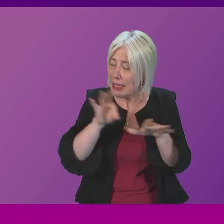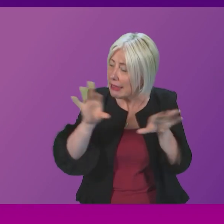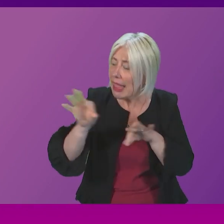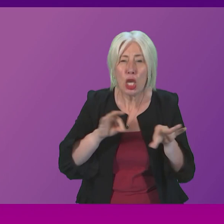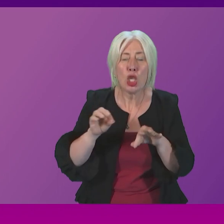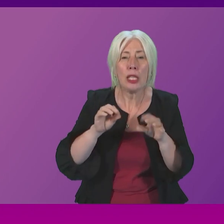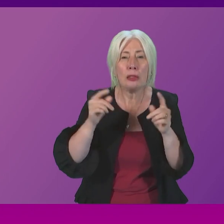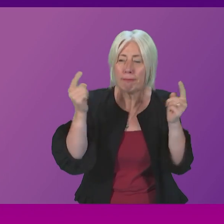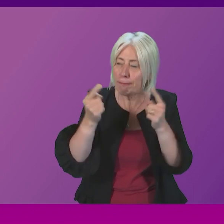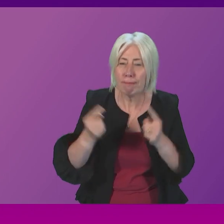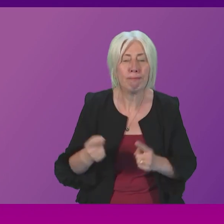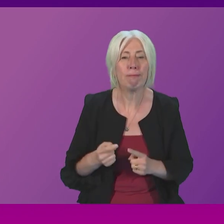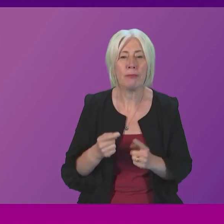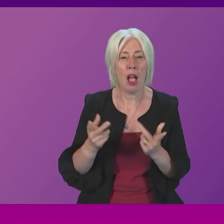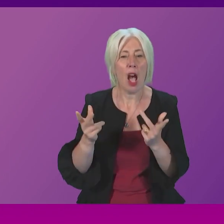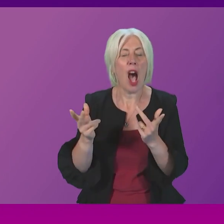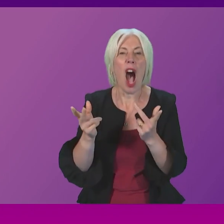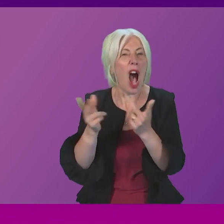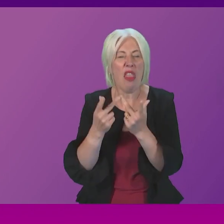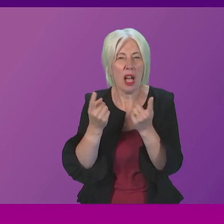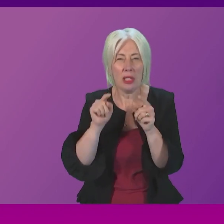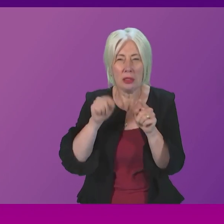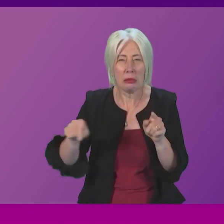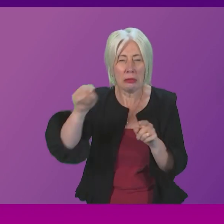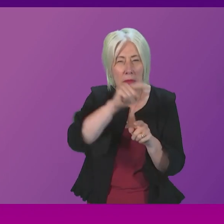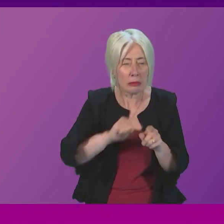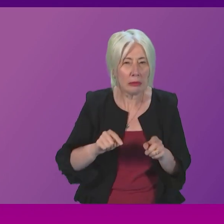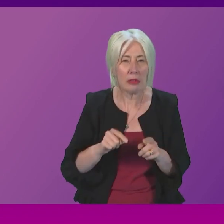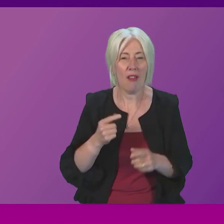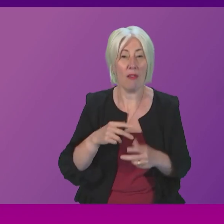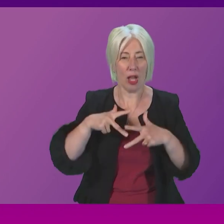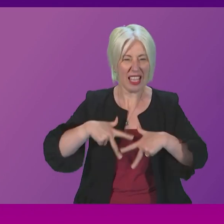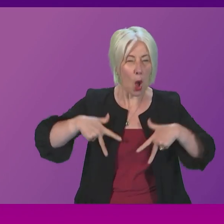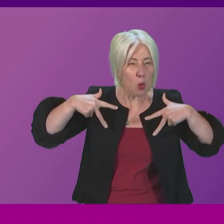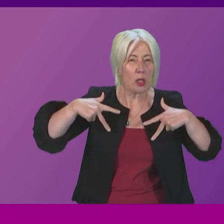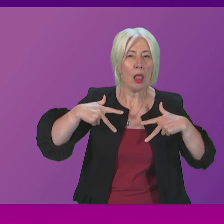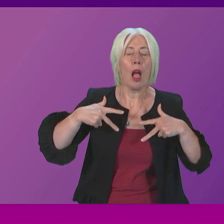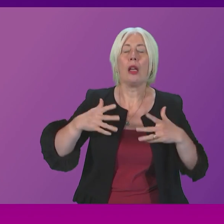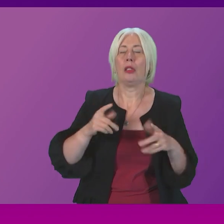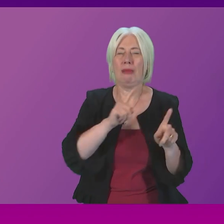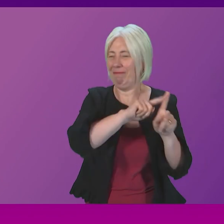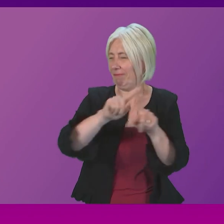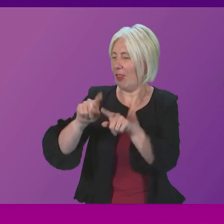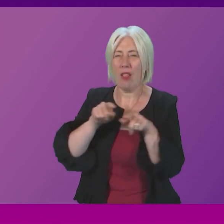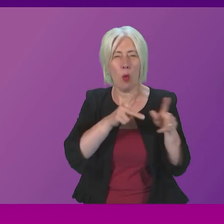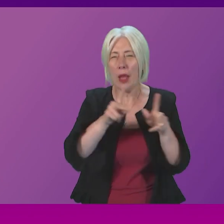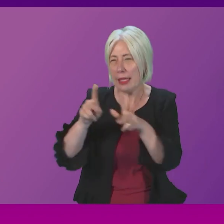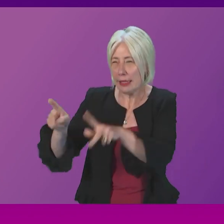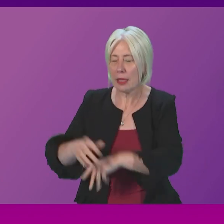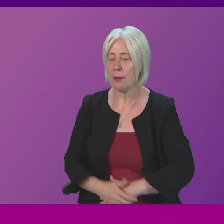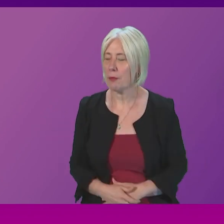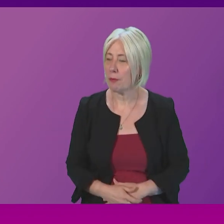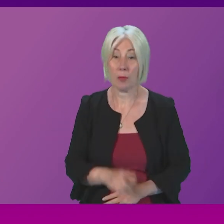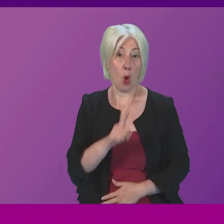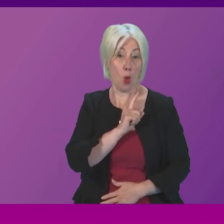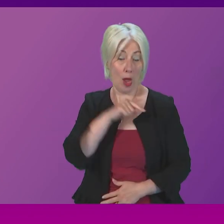contests in other competitions for council across the platforms. The reason